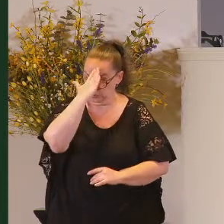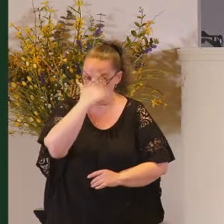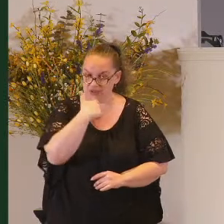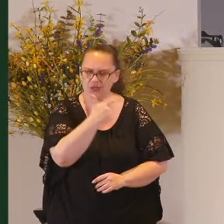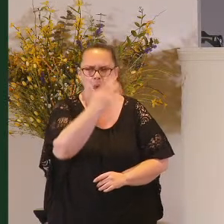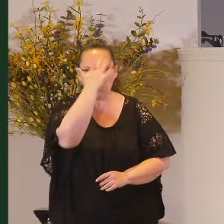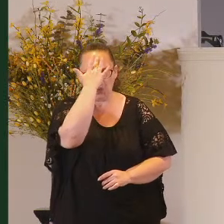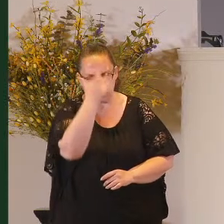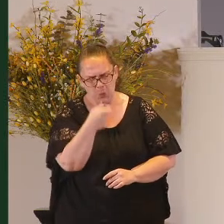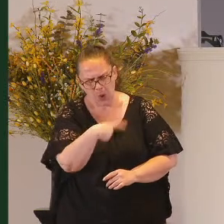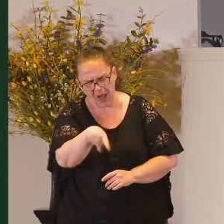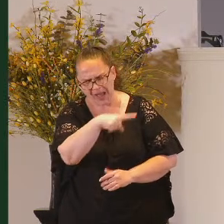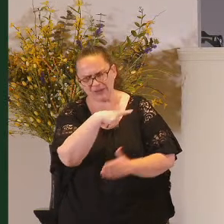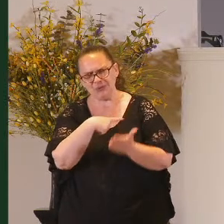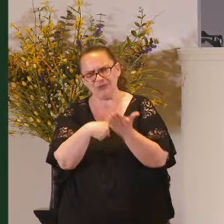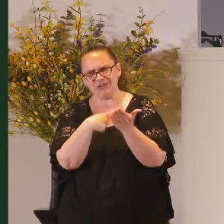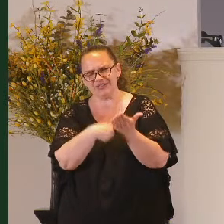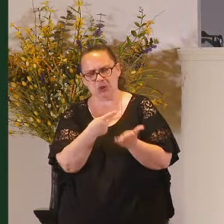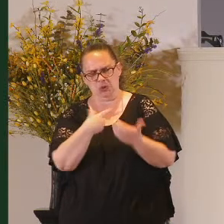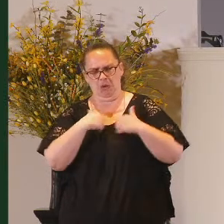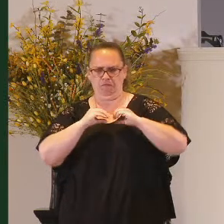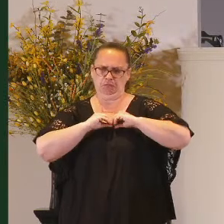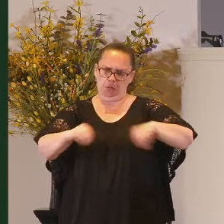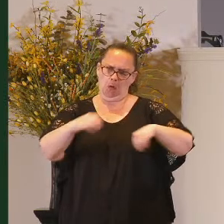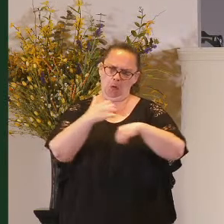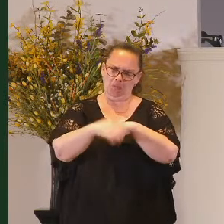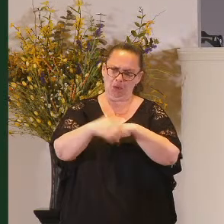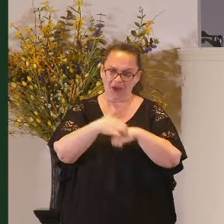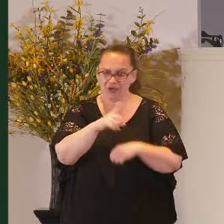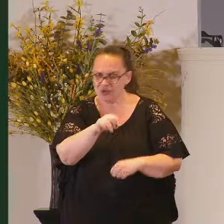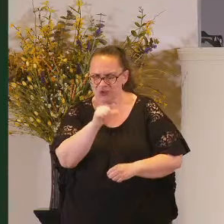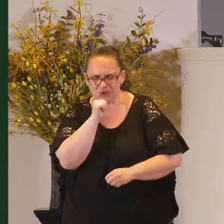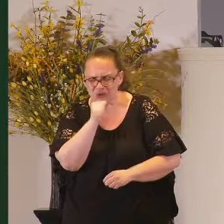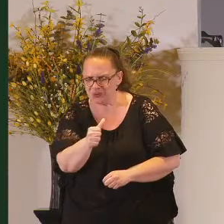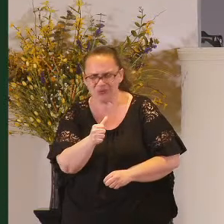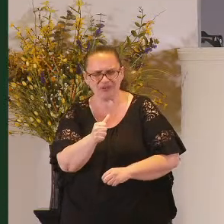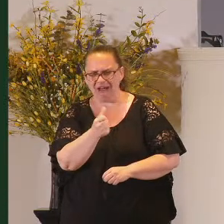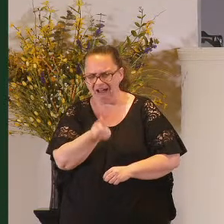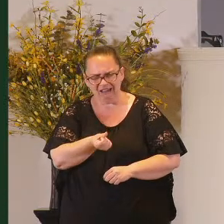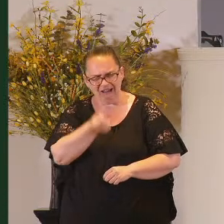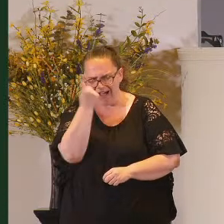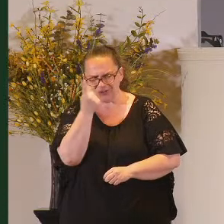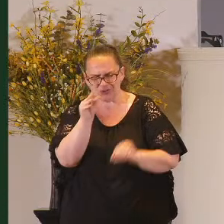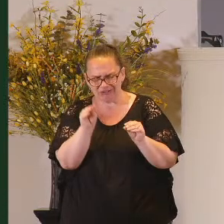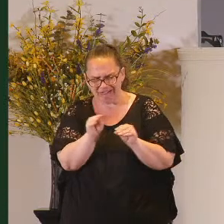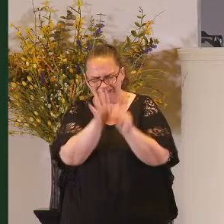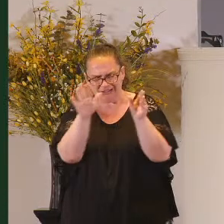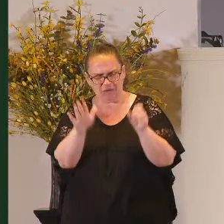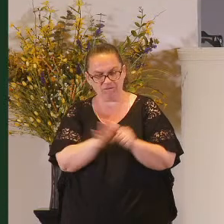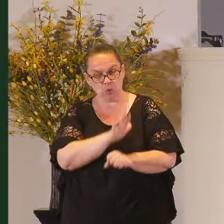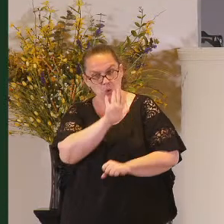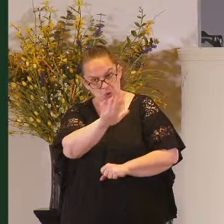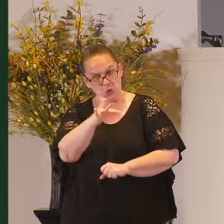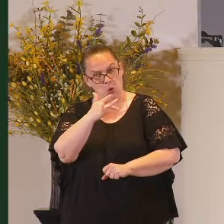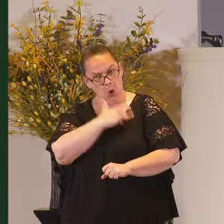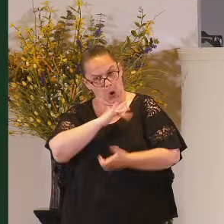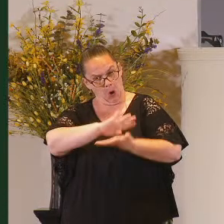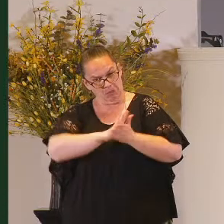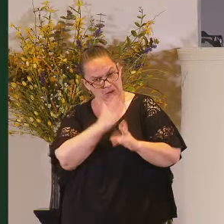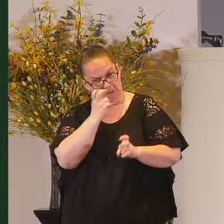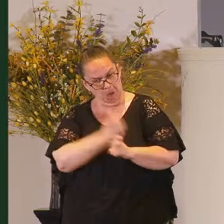"Why are you discussing the fact that you have no bread? Do you not perceive or understand? Are your hearts that